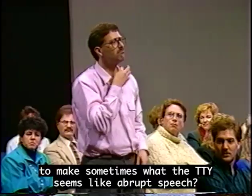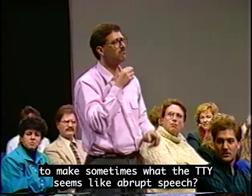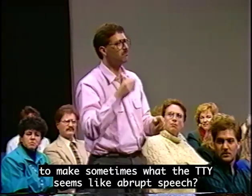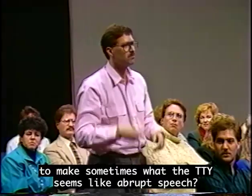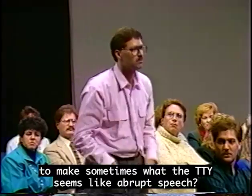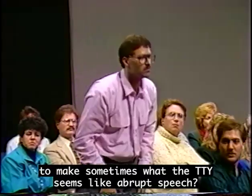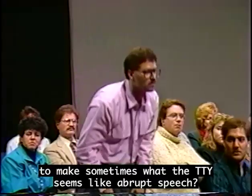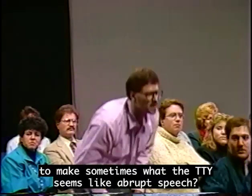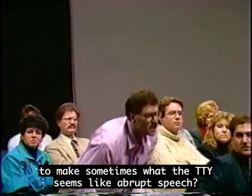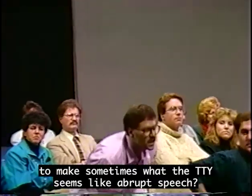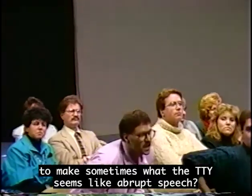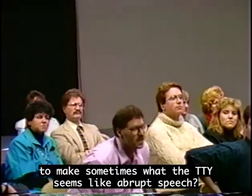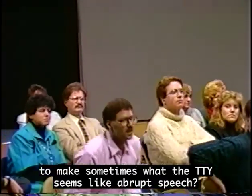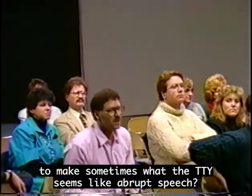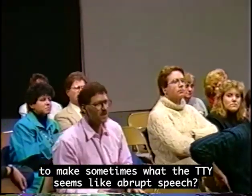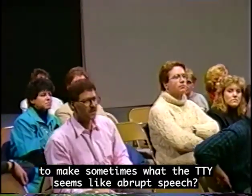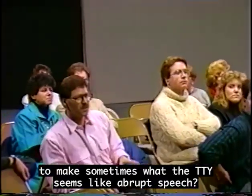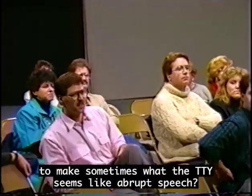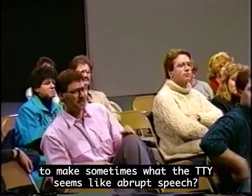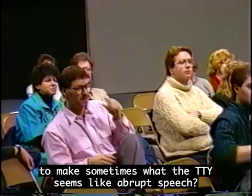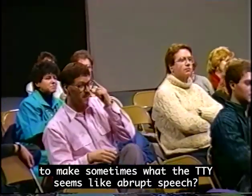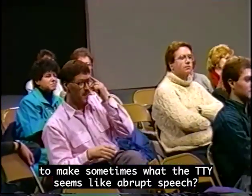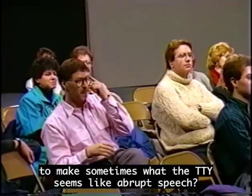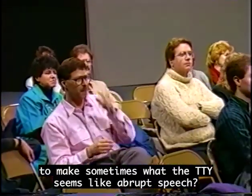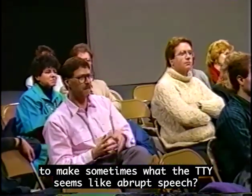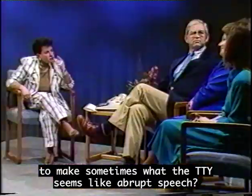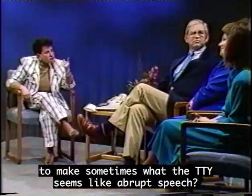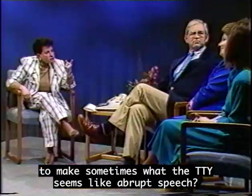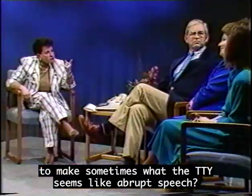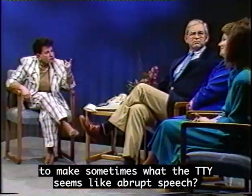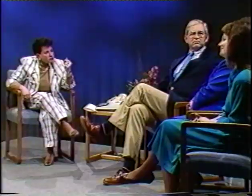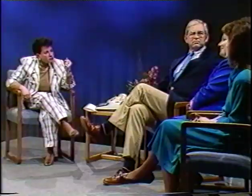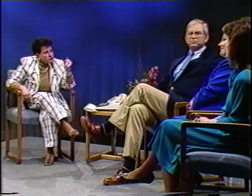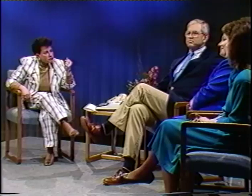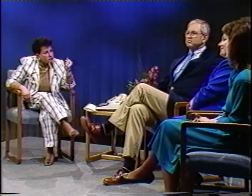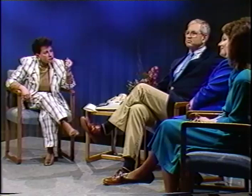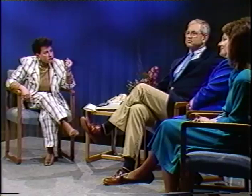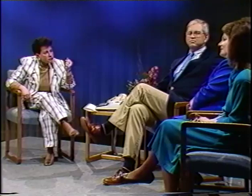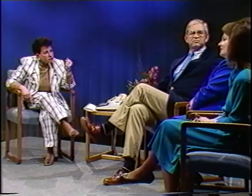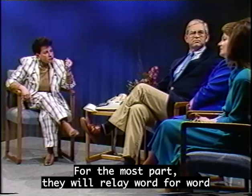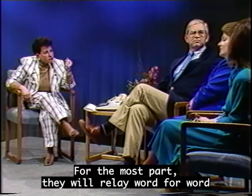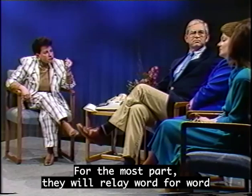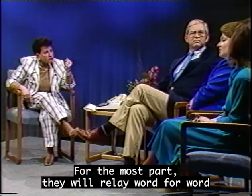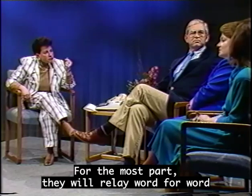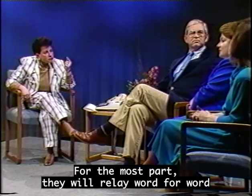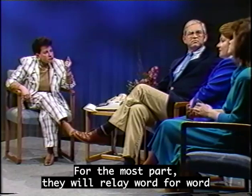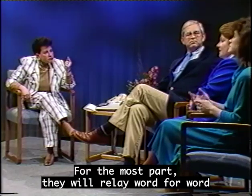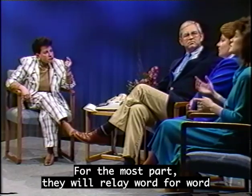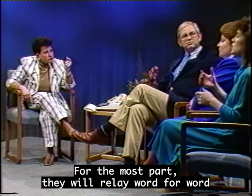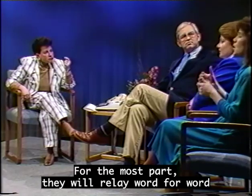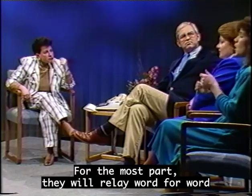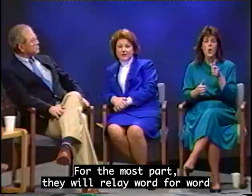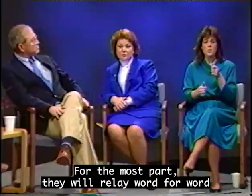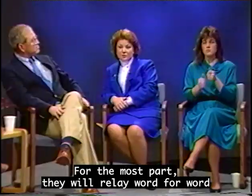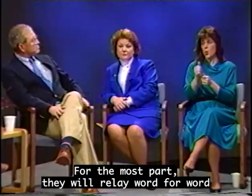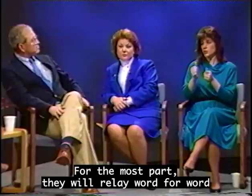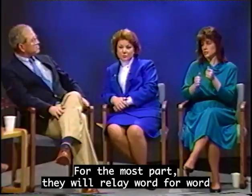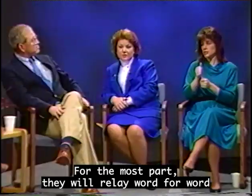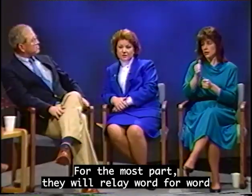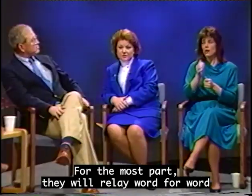to make sometimes what on the TTY seems like abrupt speech? For the most part, they will relay word for word